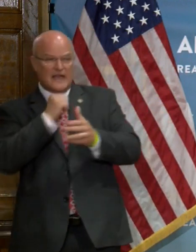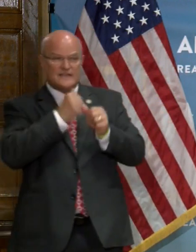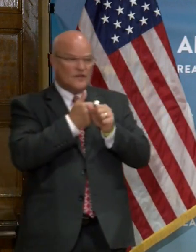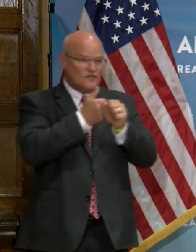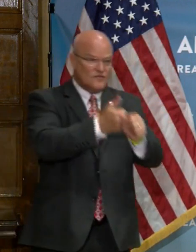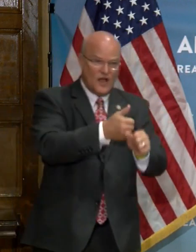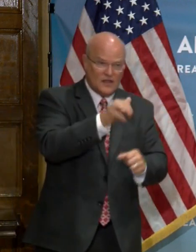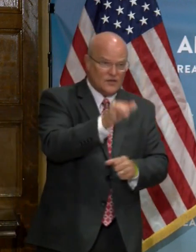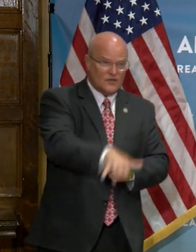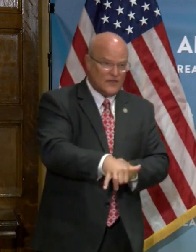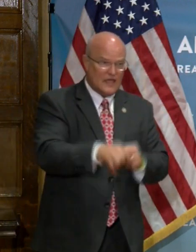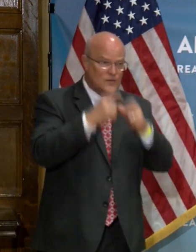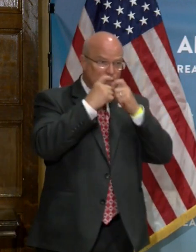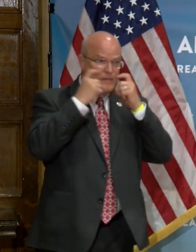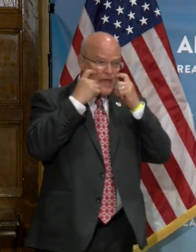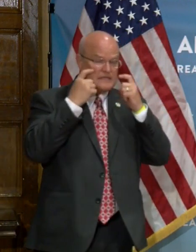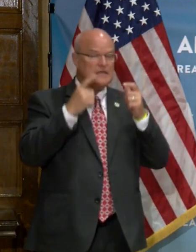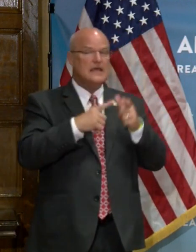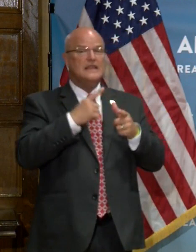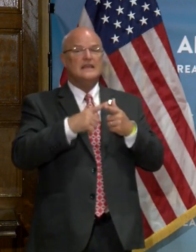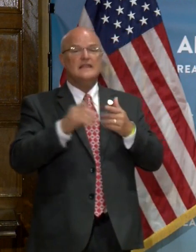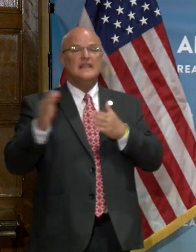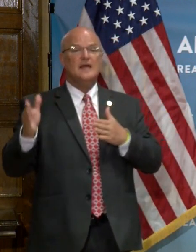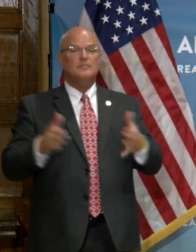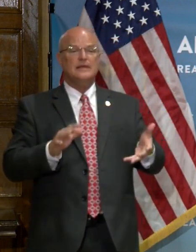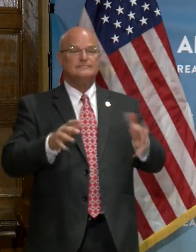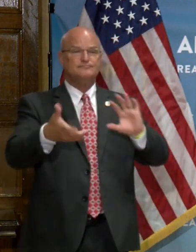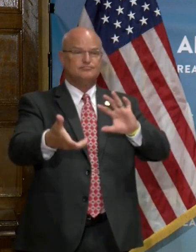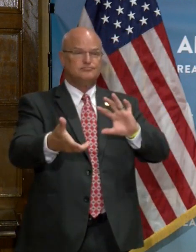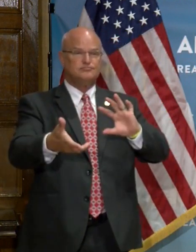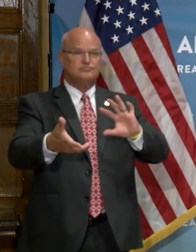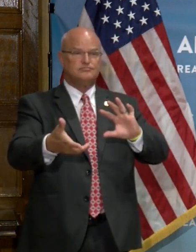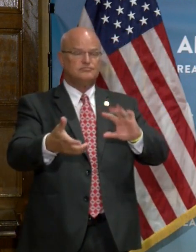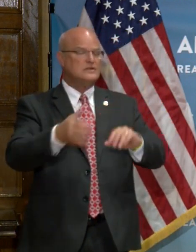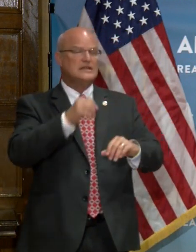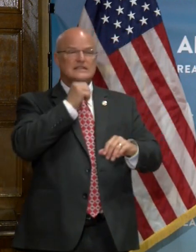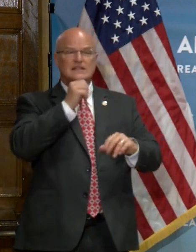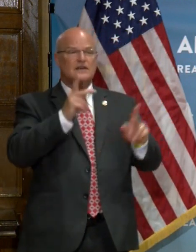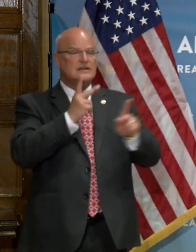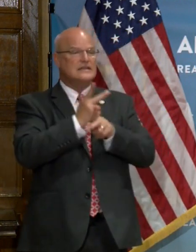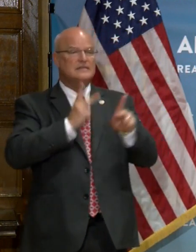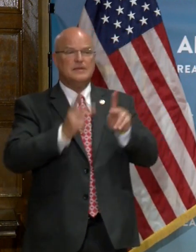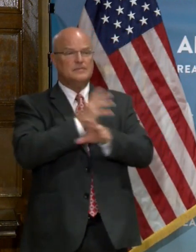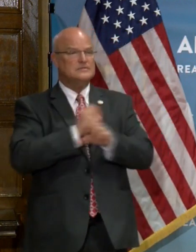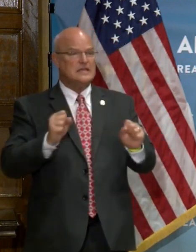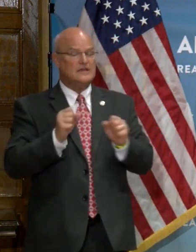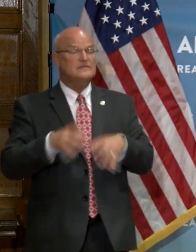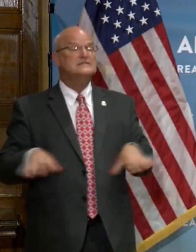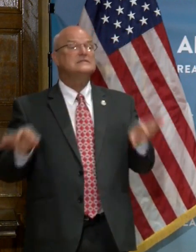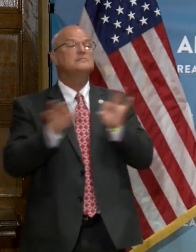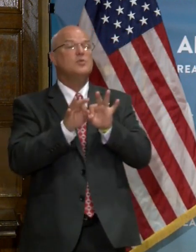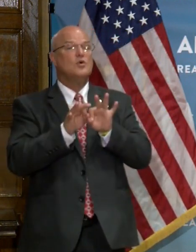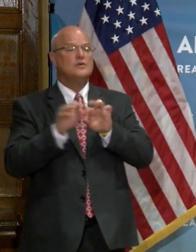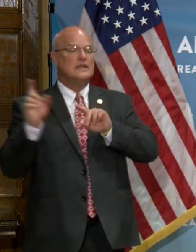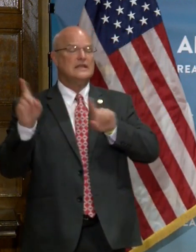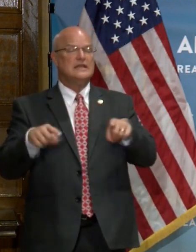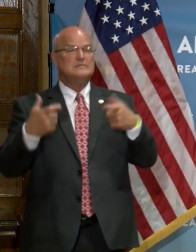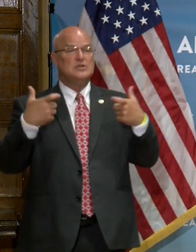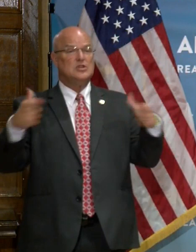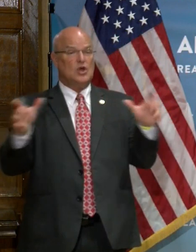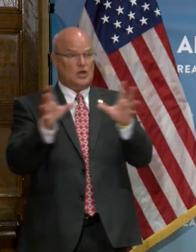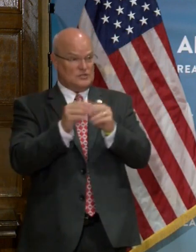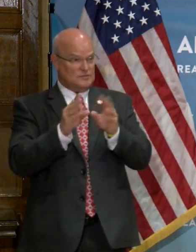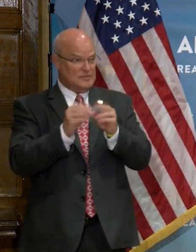especially with regard to masks, then that plan isn't going to work. It's not going to keep people safe. It's very important when you come to a large